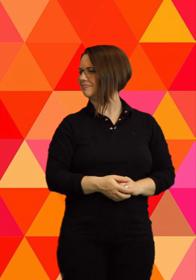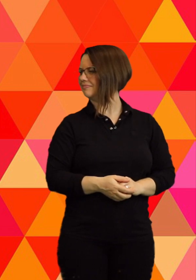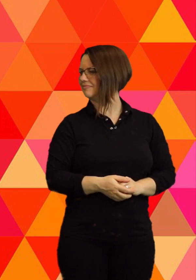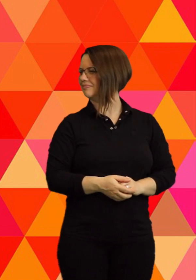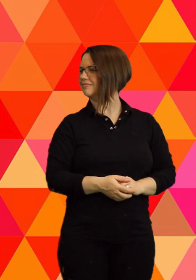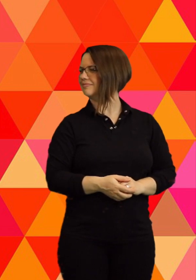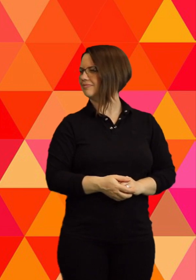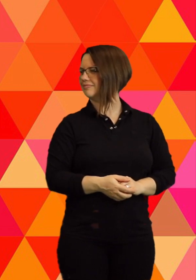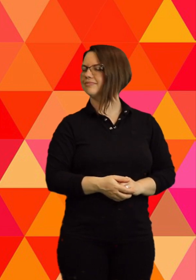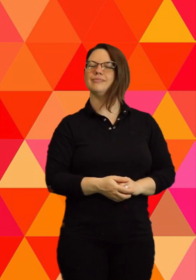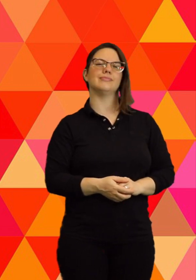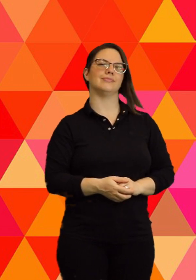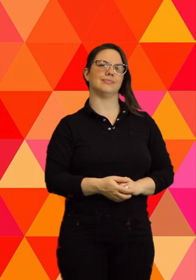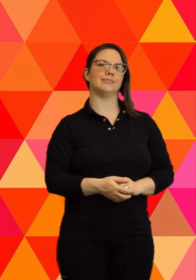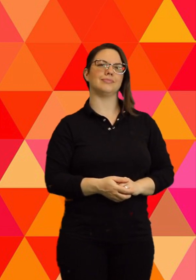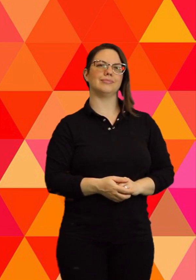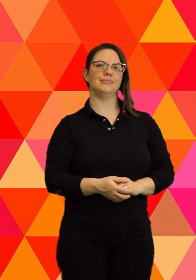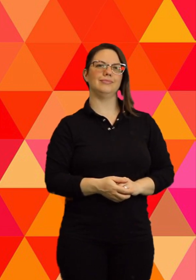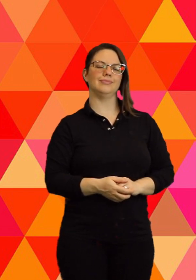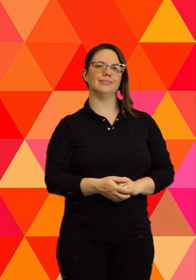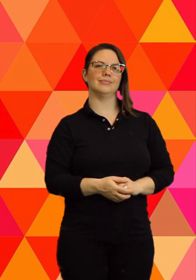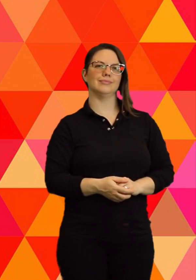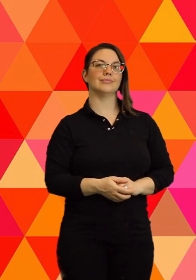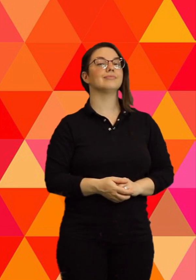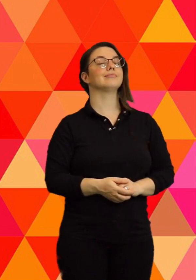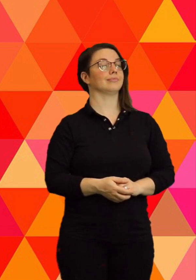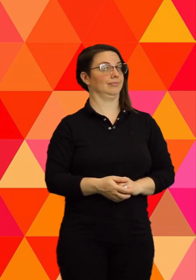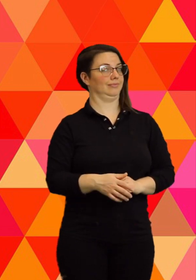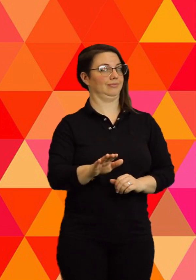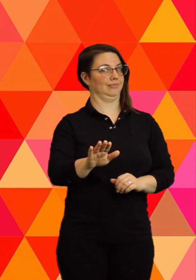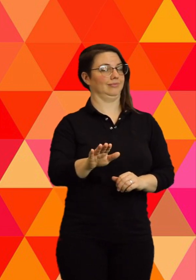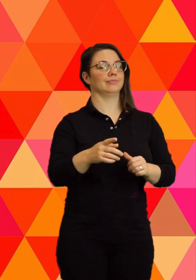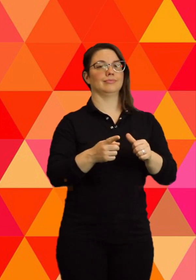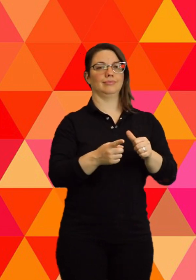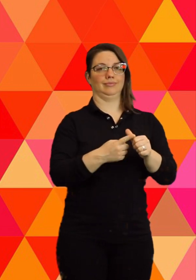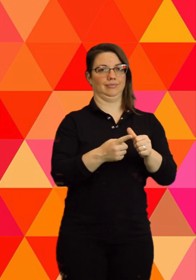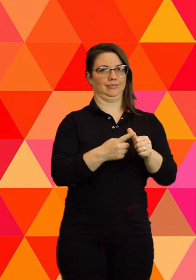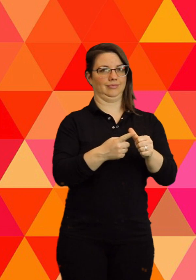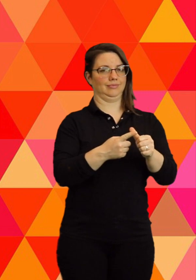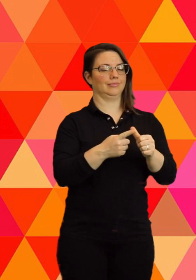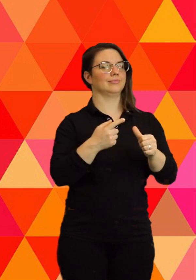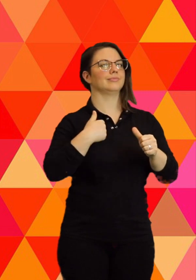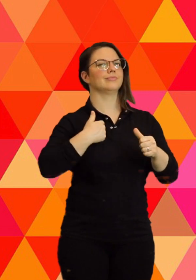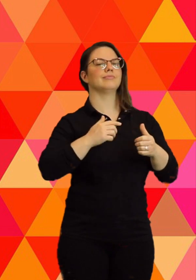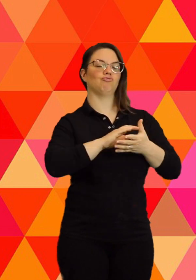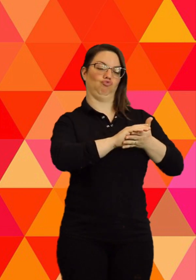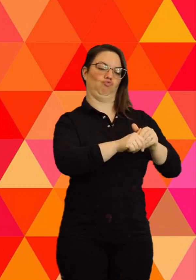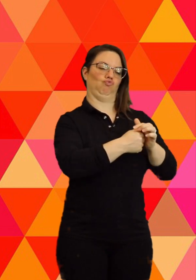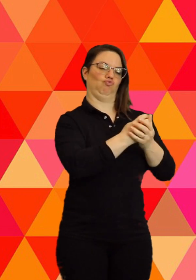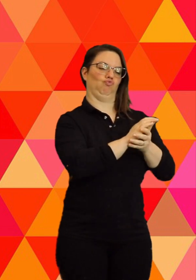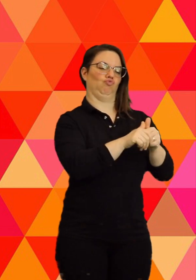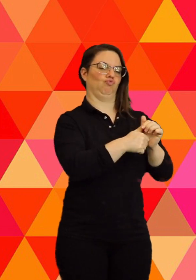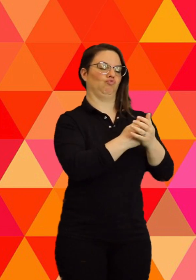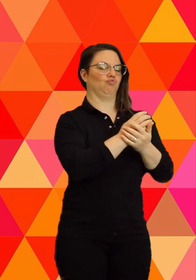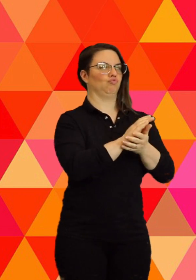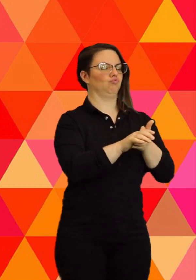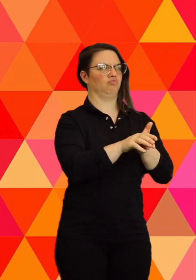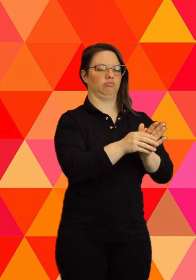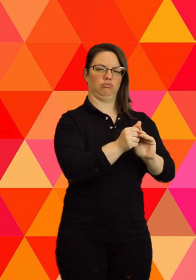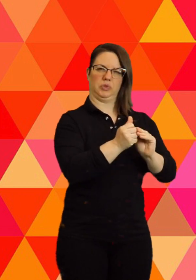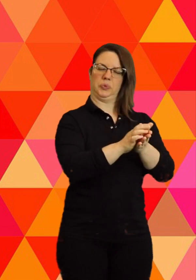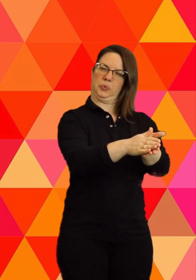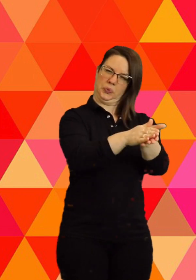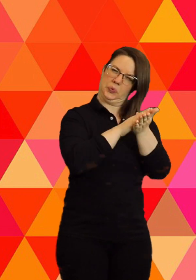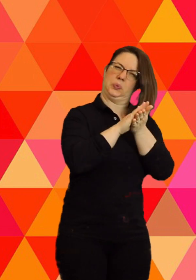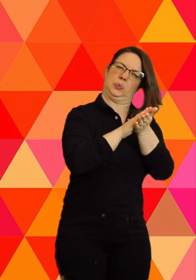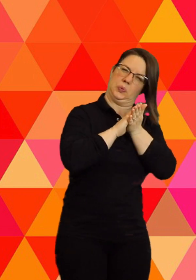So to start with, I've washed my hands really good because we're going to be mixing with our hands at the end. We want to make